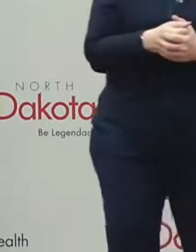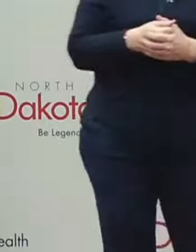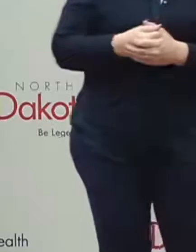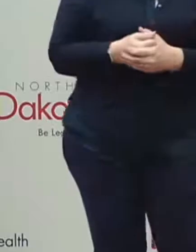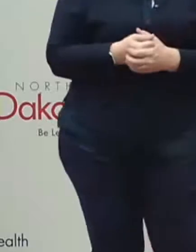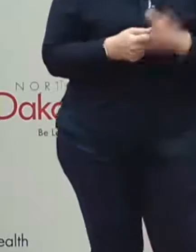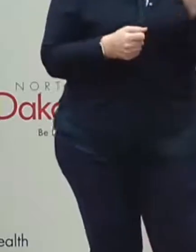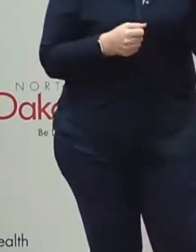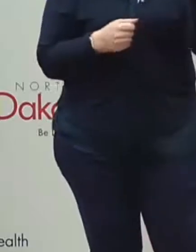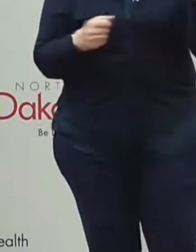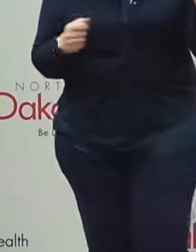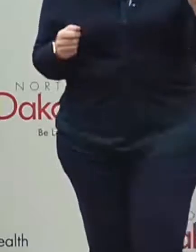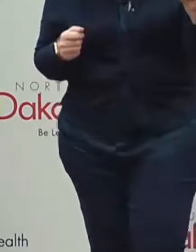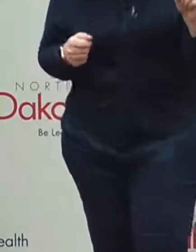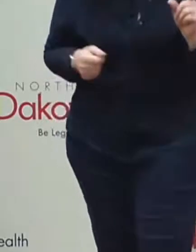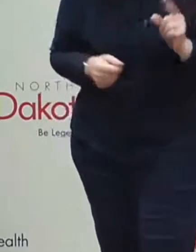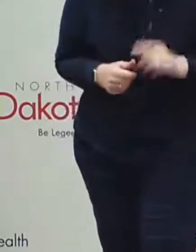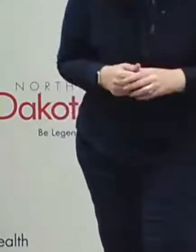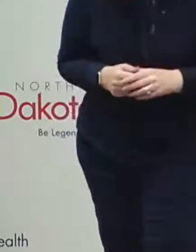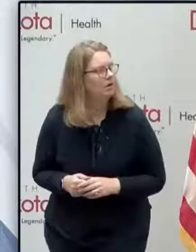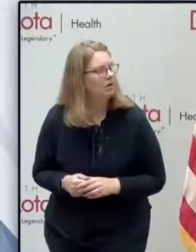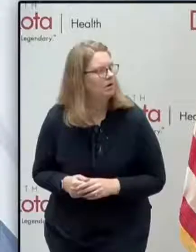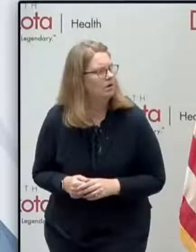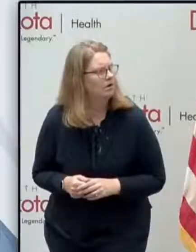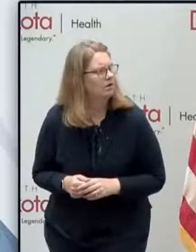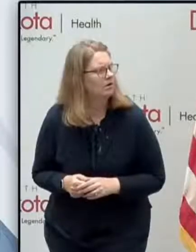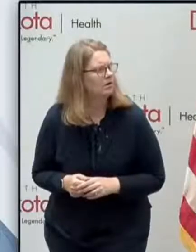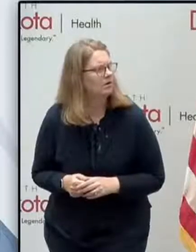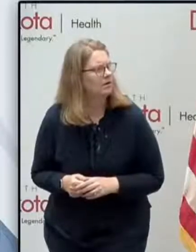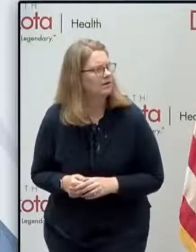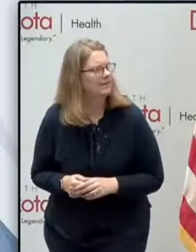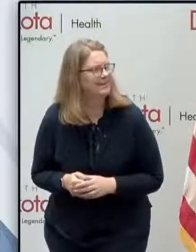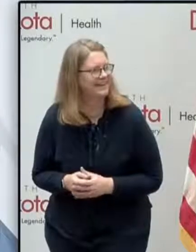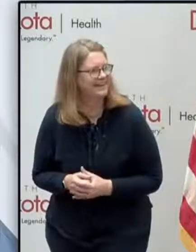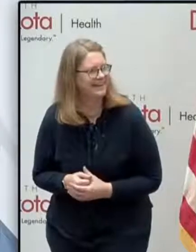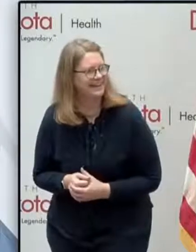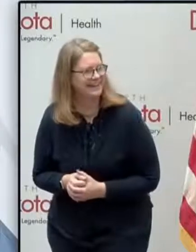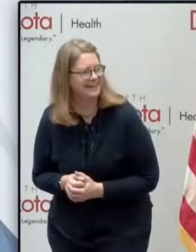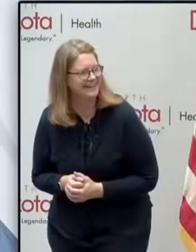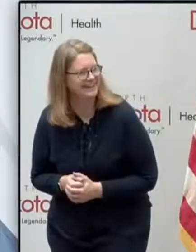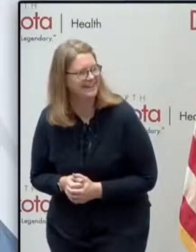So moving forward then, in winter,